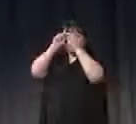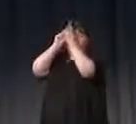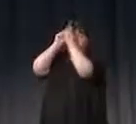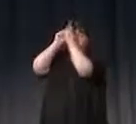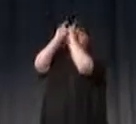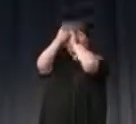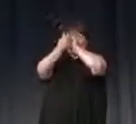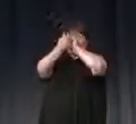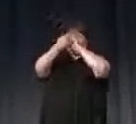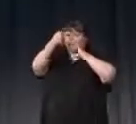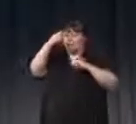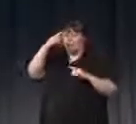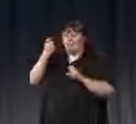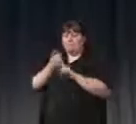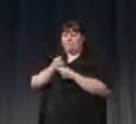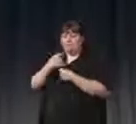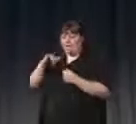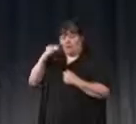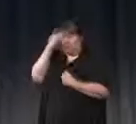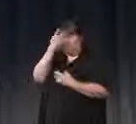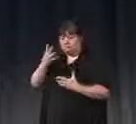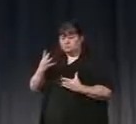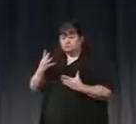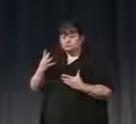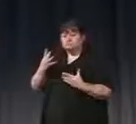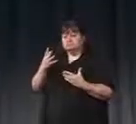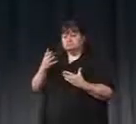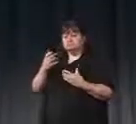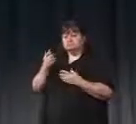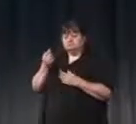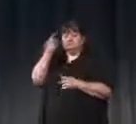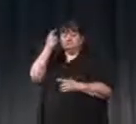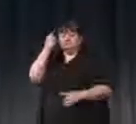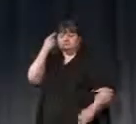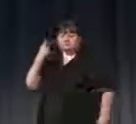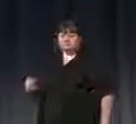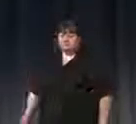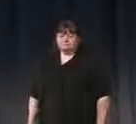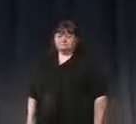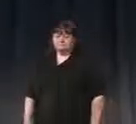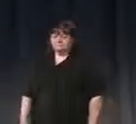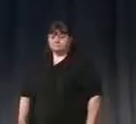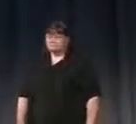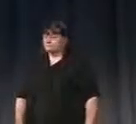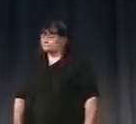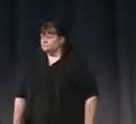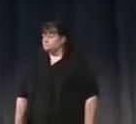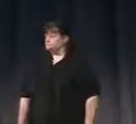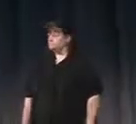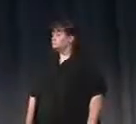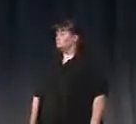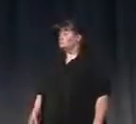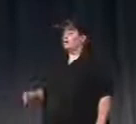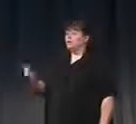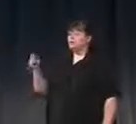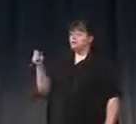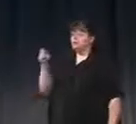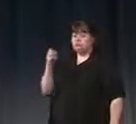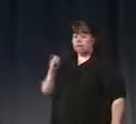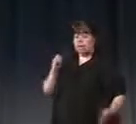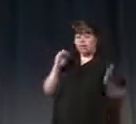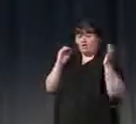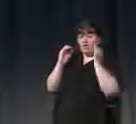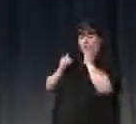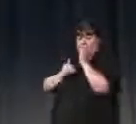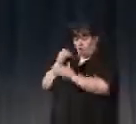in ways that make the information that is of interest to us more easily recoverable. So the